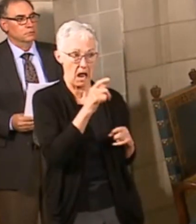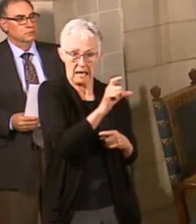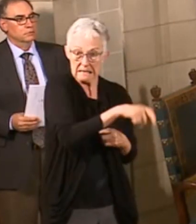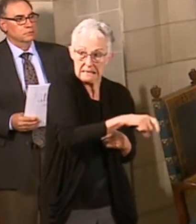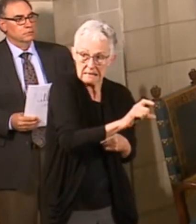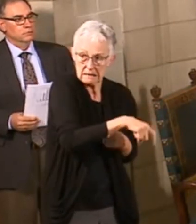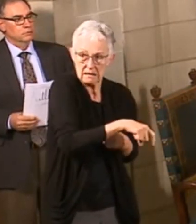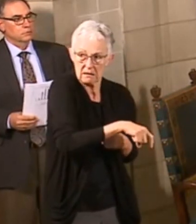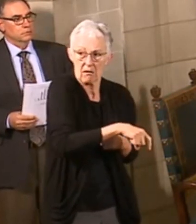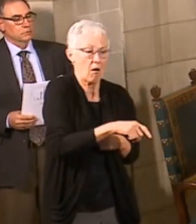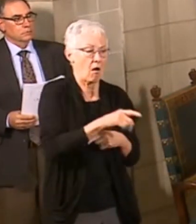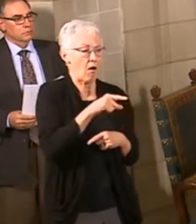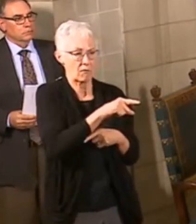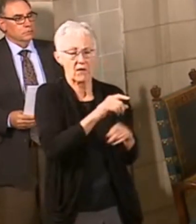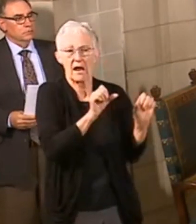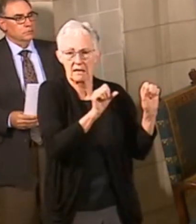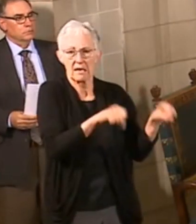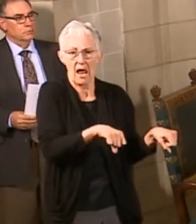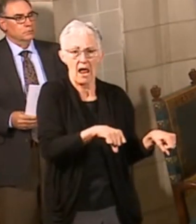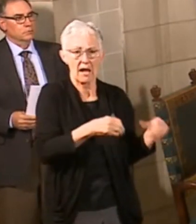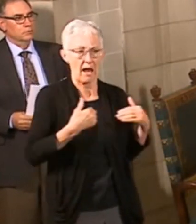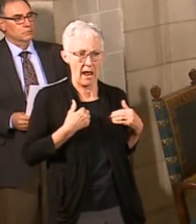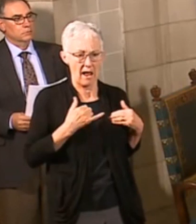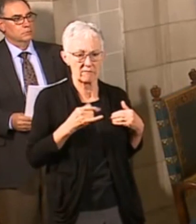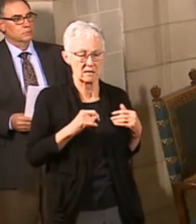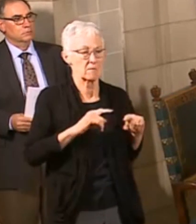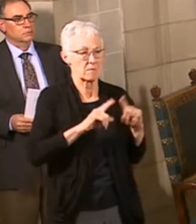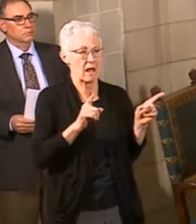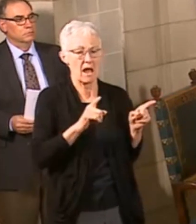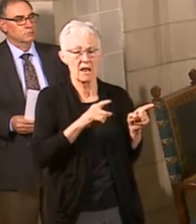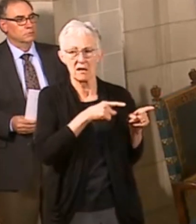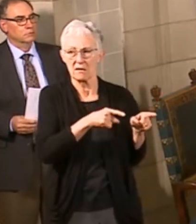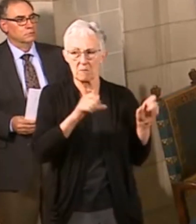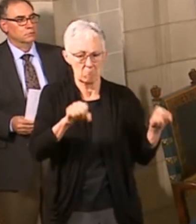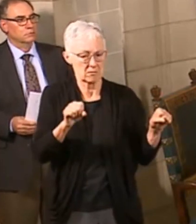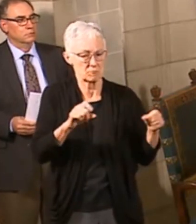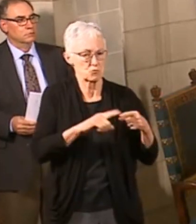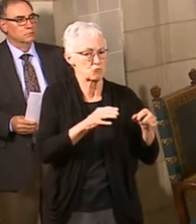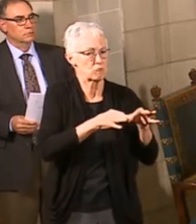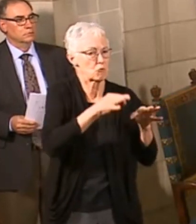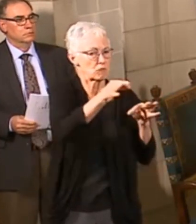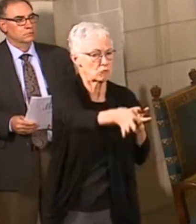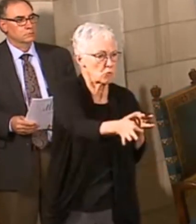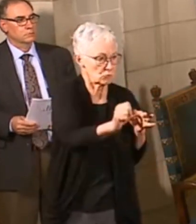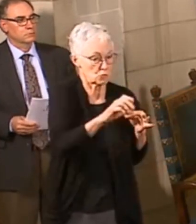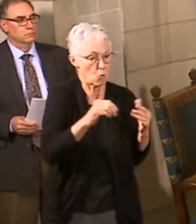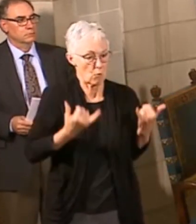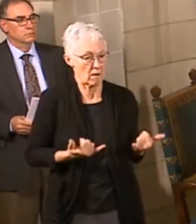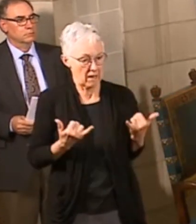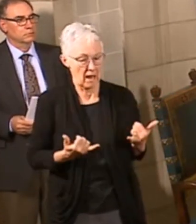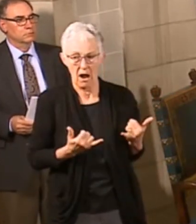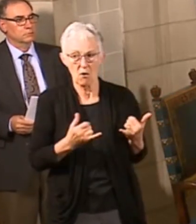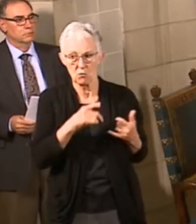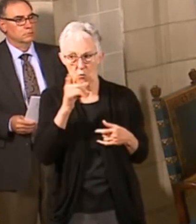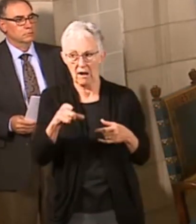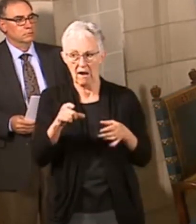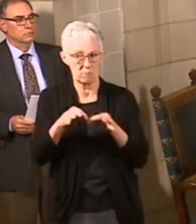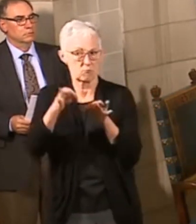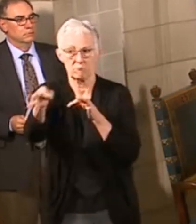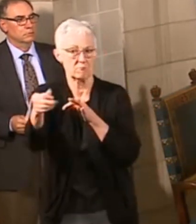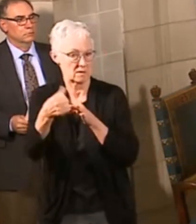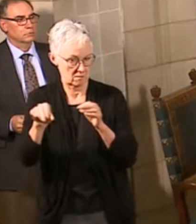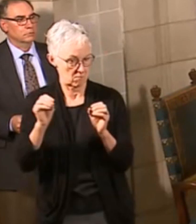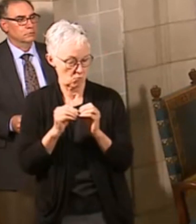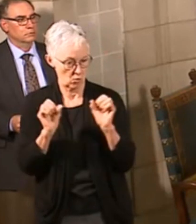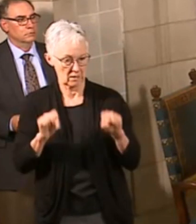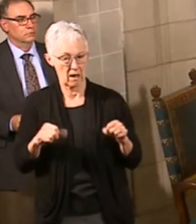planned. In fact, these are necessary surgeries that have been delayed through our directive health measure here in the month of April. And we